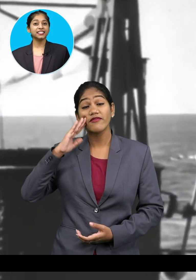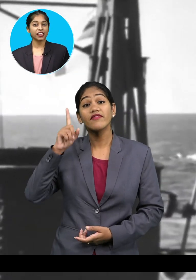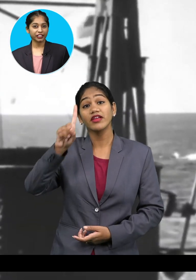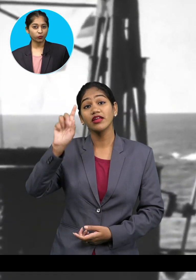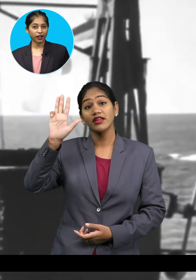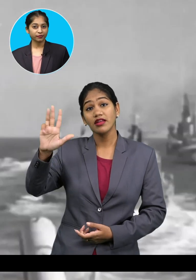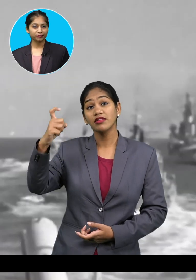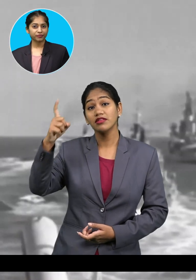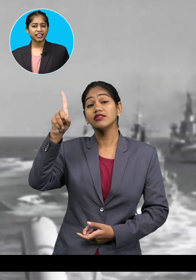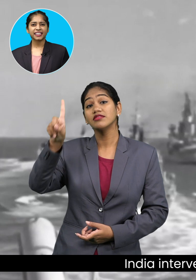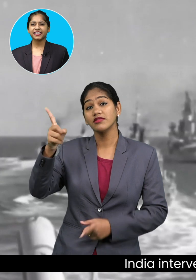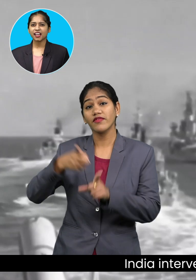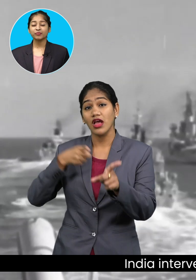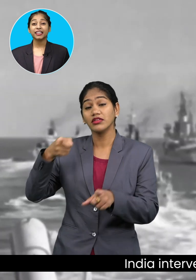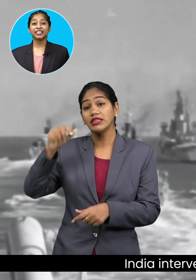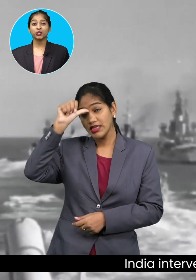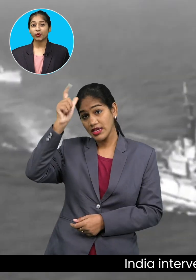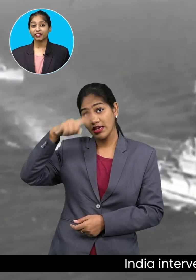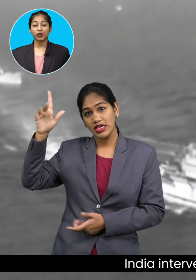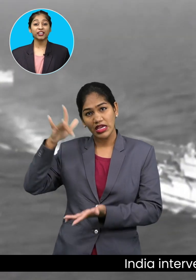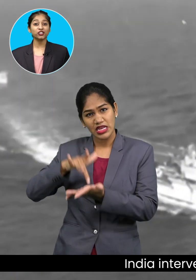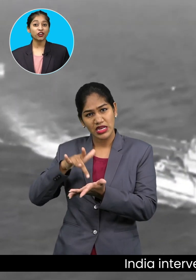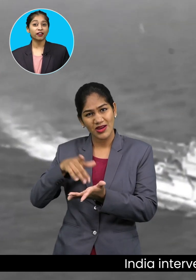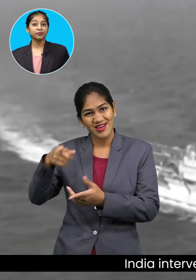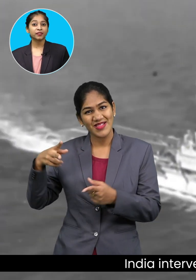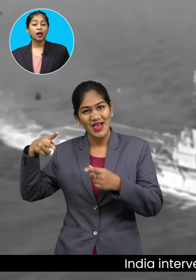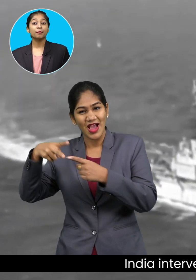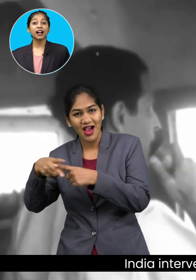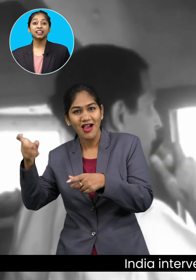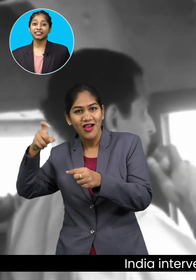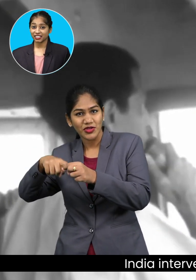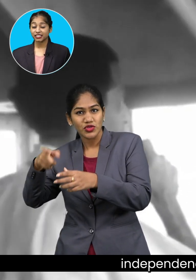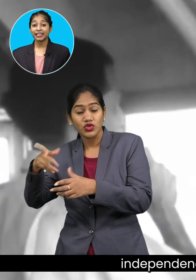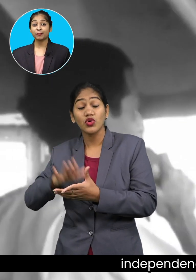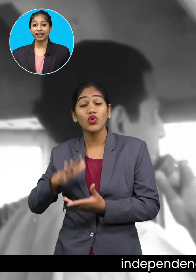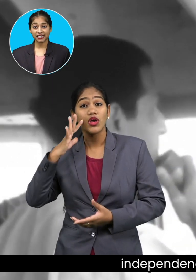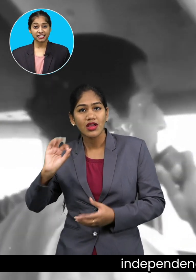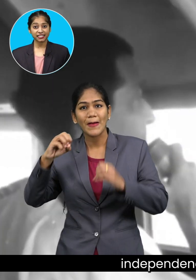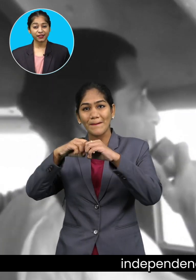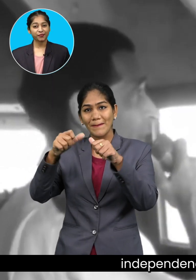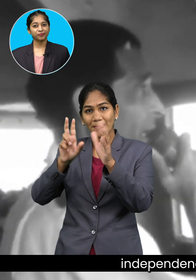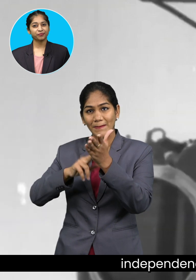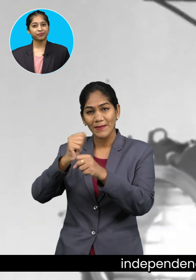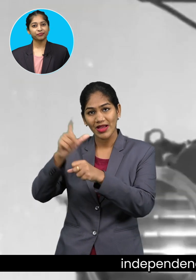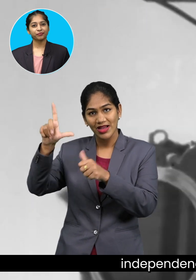In 1971, India intervened to ensure Bangladesh's